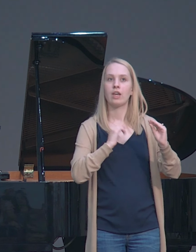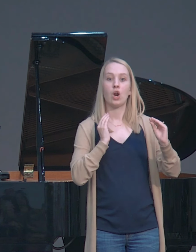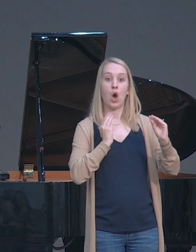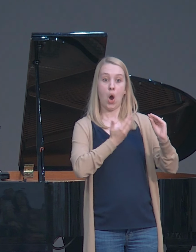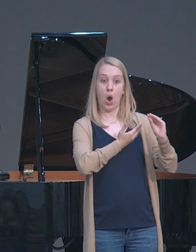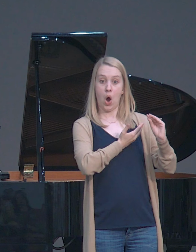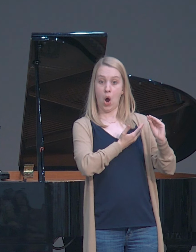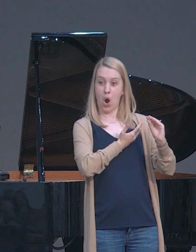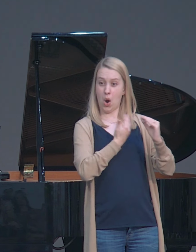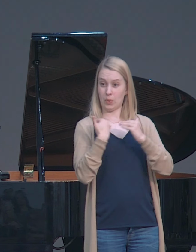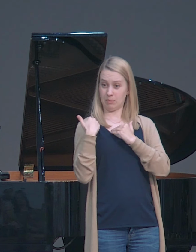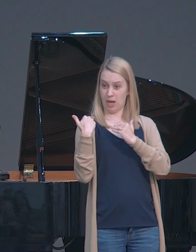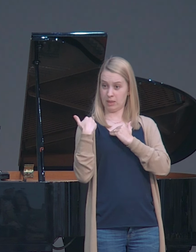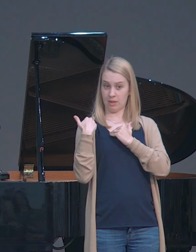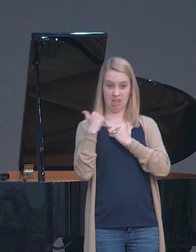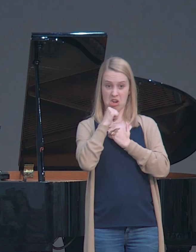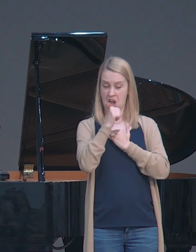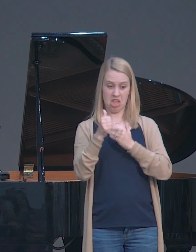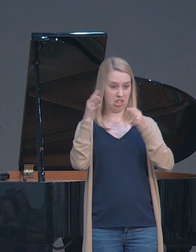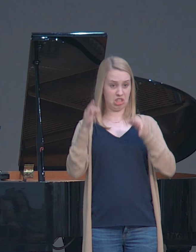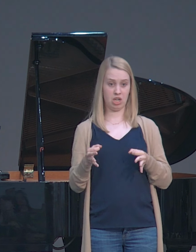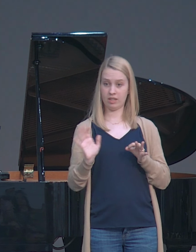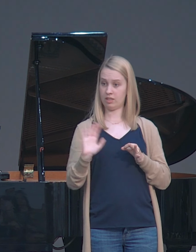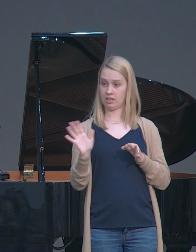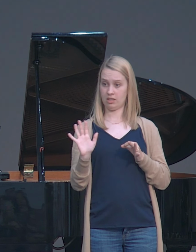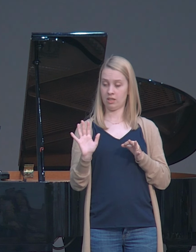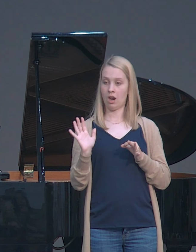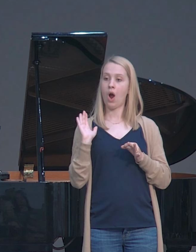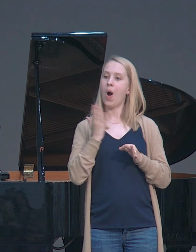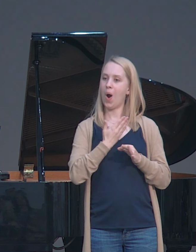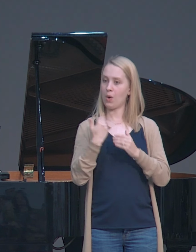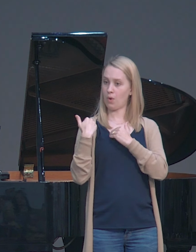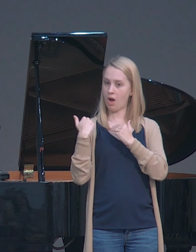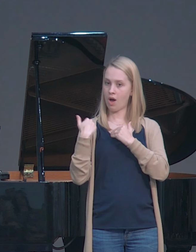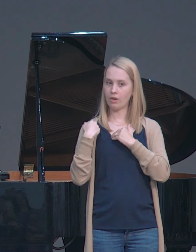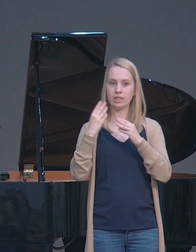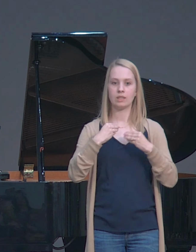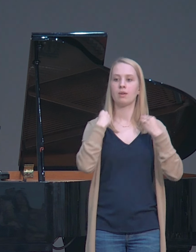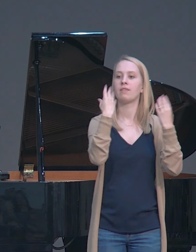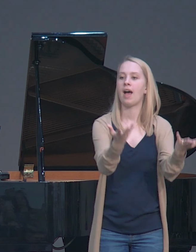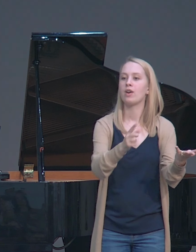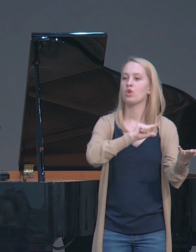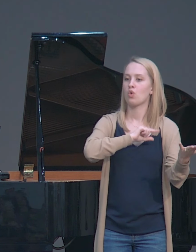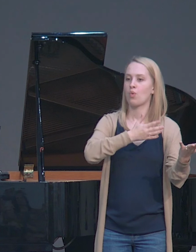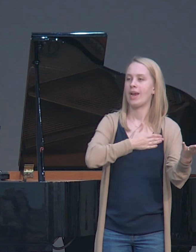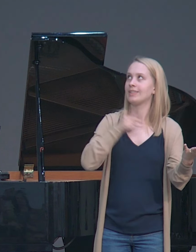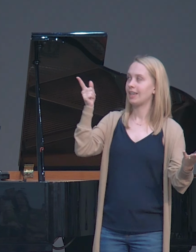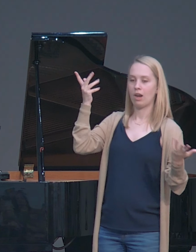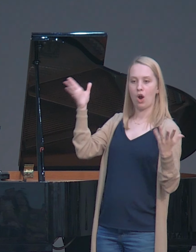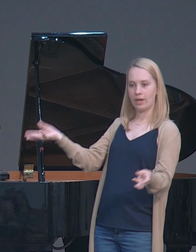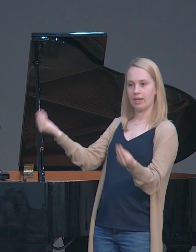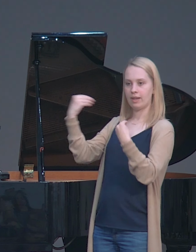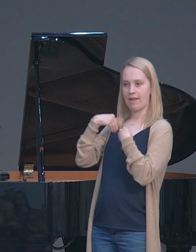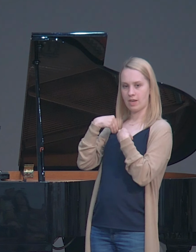is, rather than being the judge, our position is to extend the same grace that we have received.